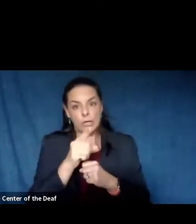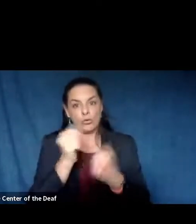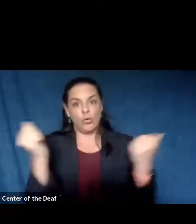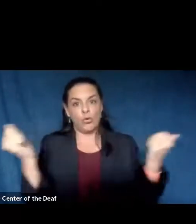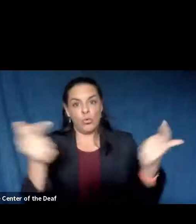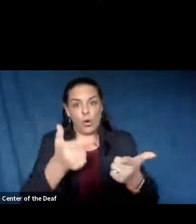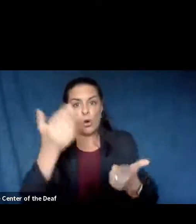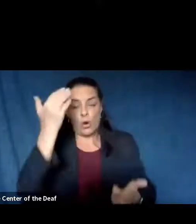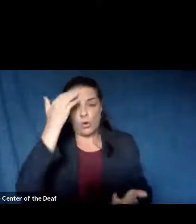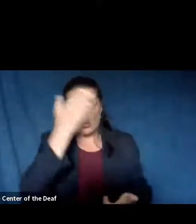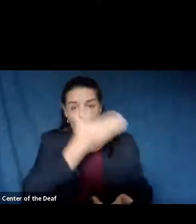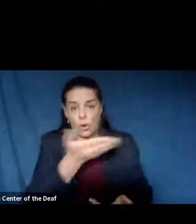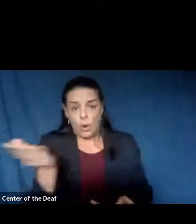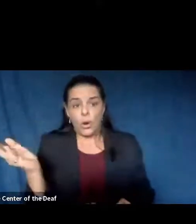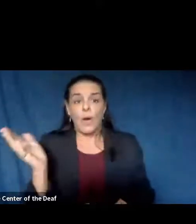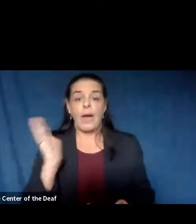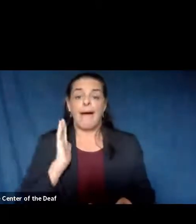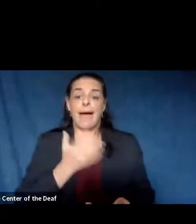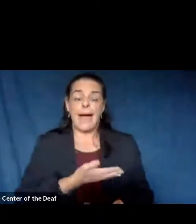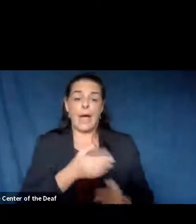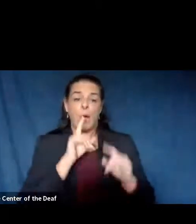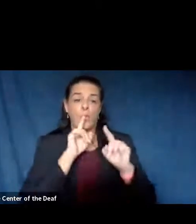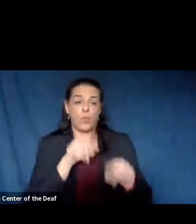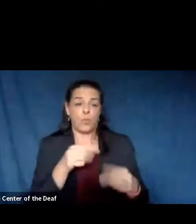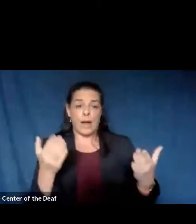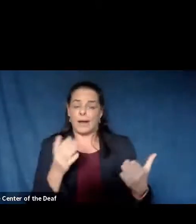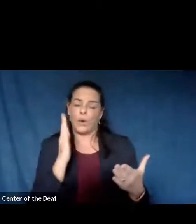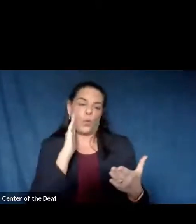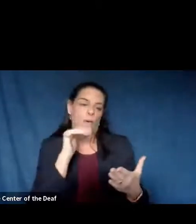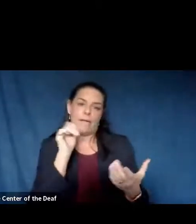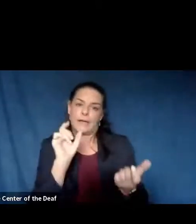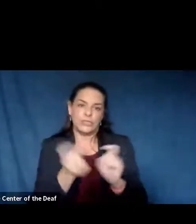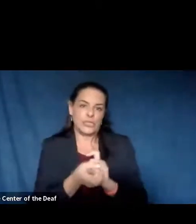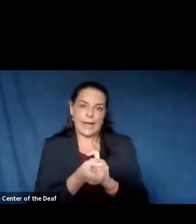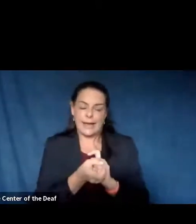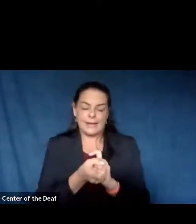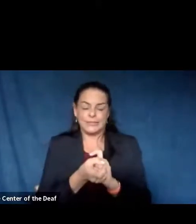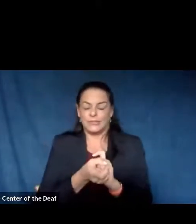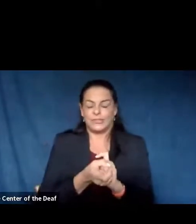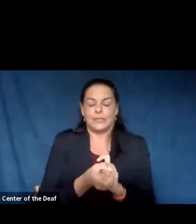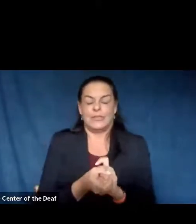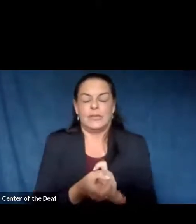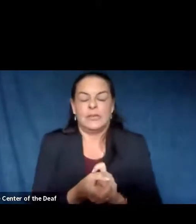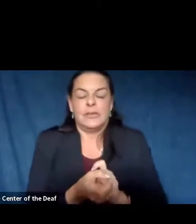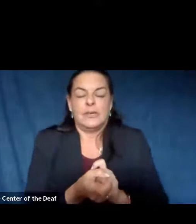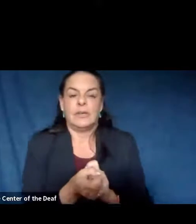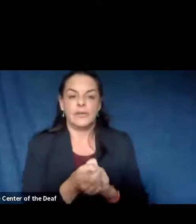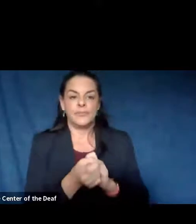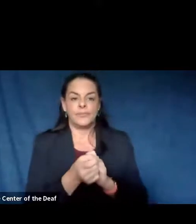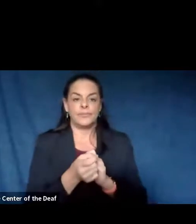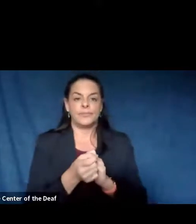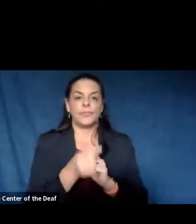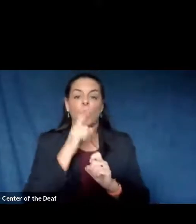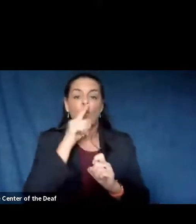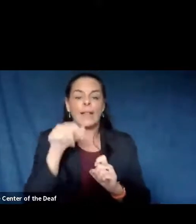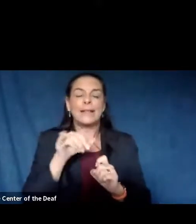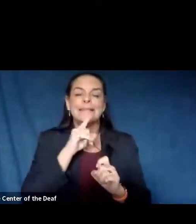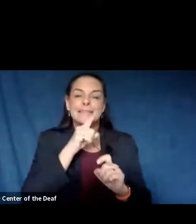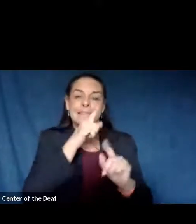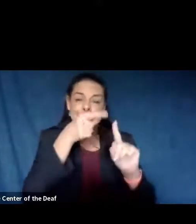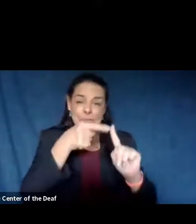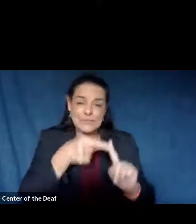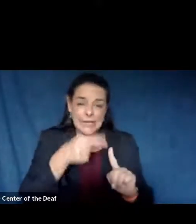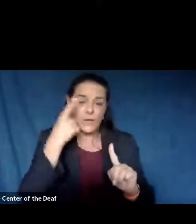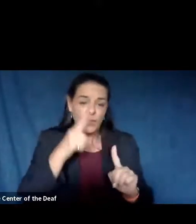that our response here doesn't change. These are really specifically for